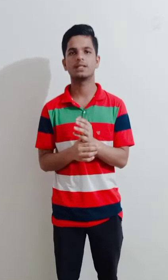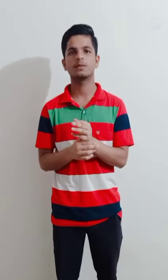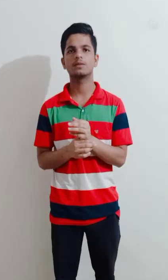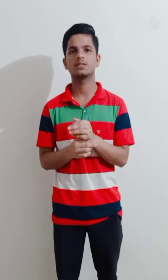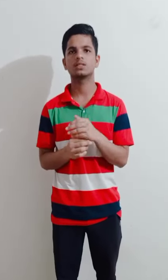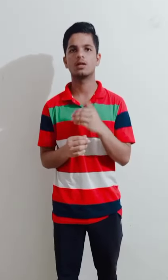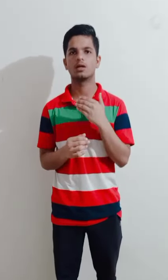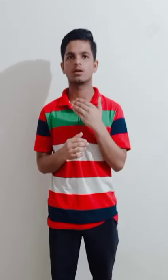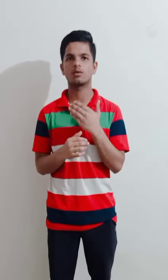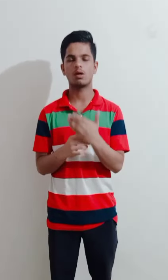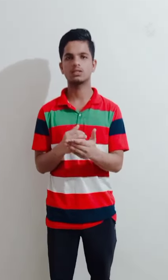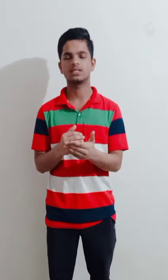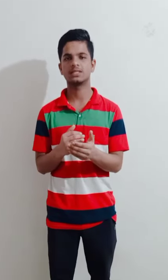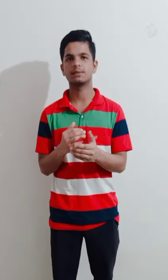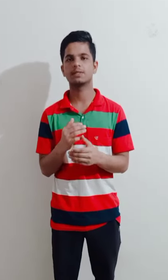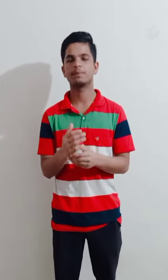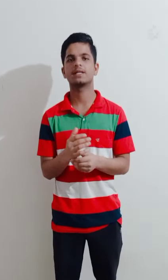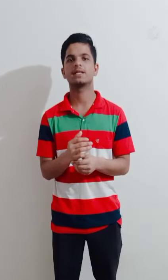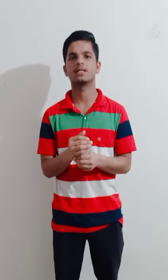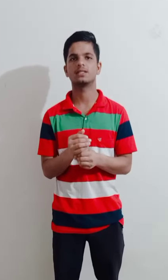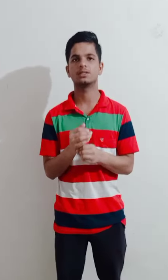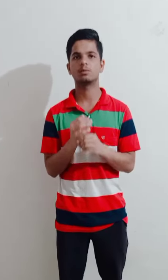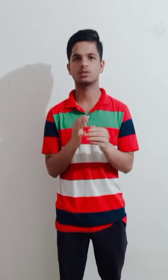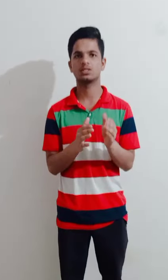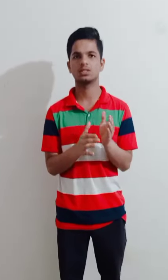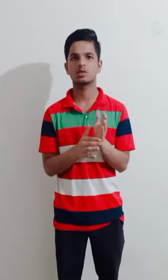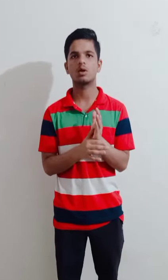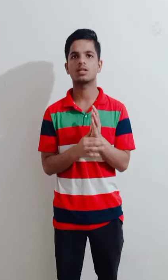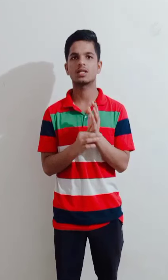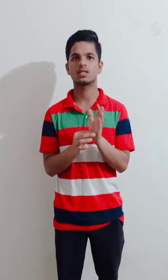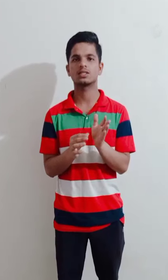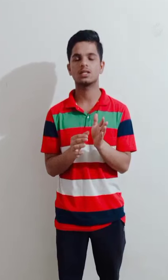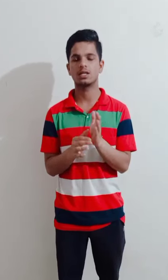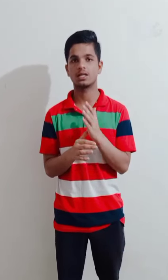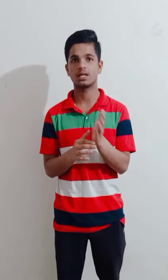is calls itself repeatedly. This process is called